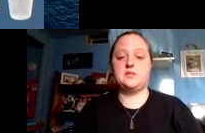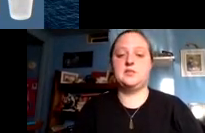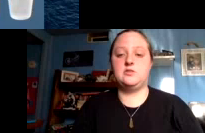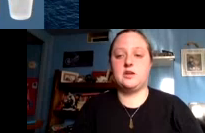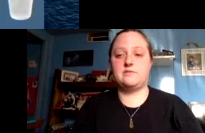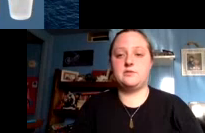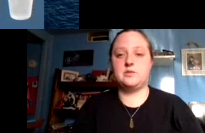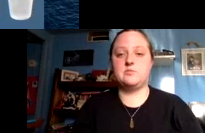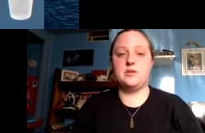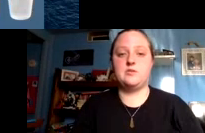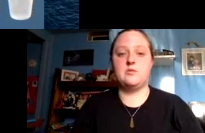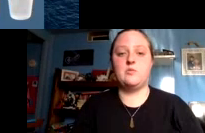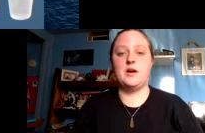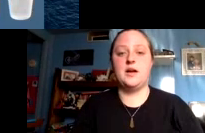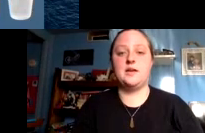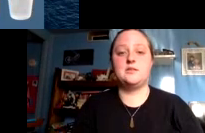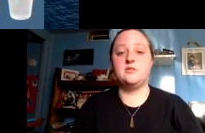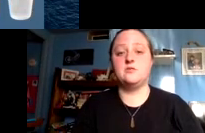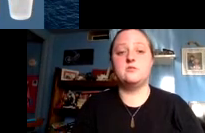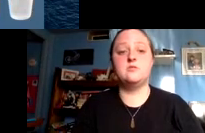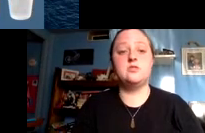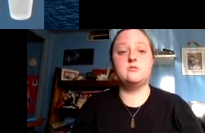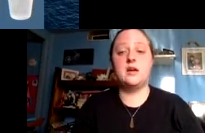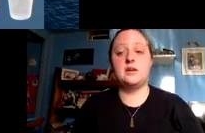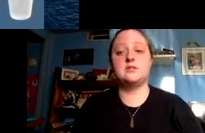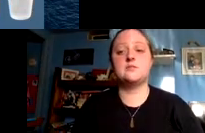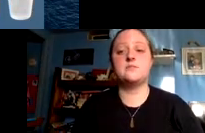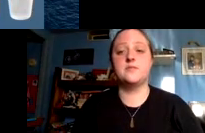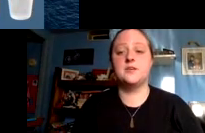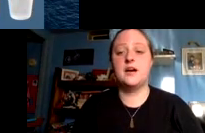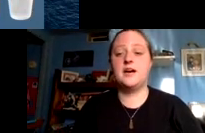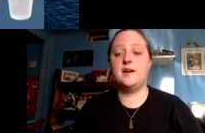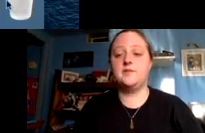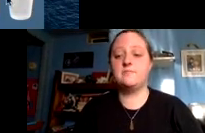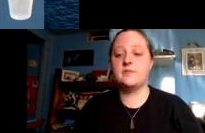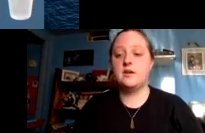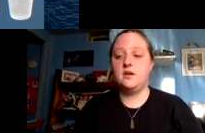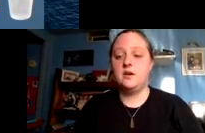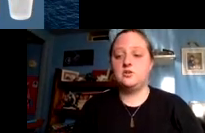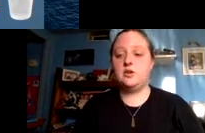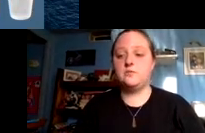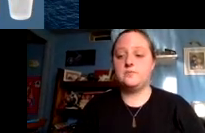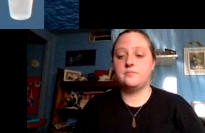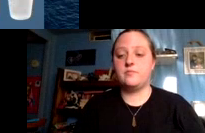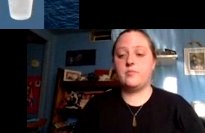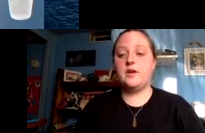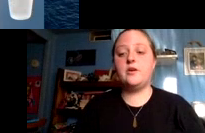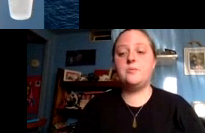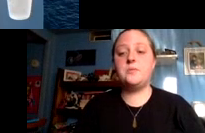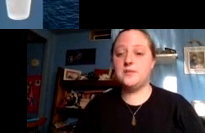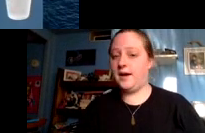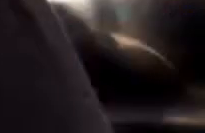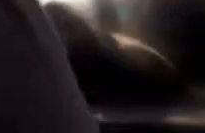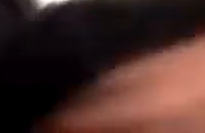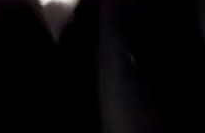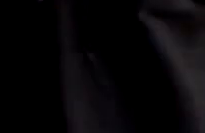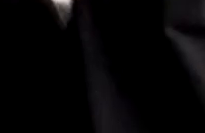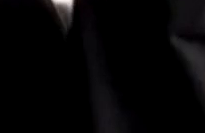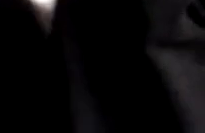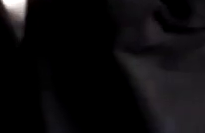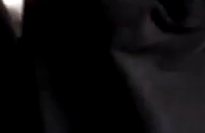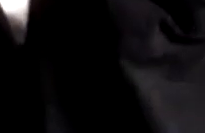different evidence and you'll have to explain why you do that. Okay, so I hope